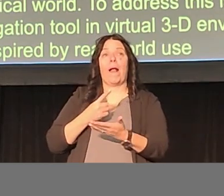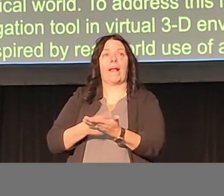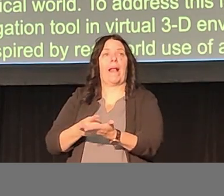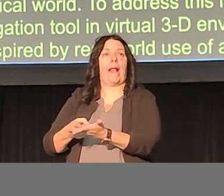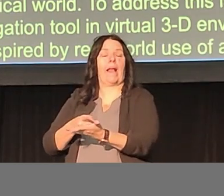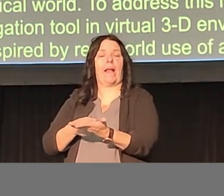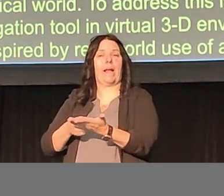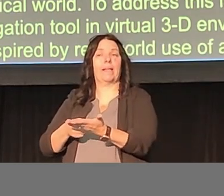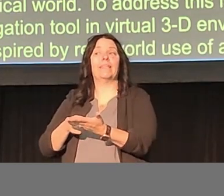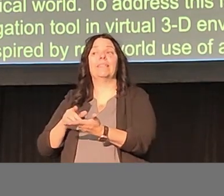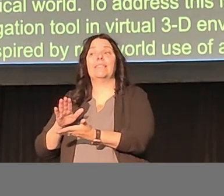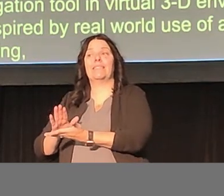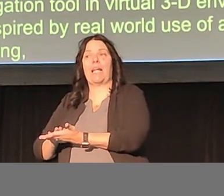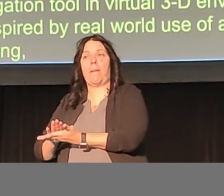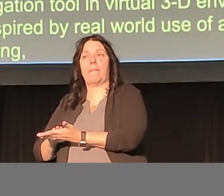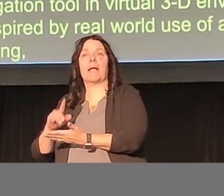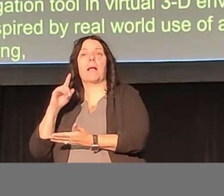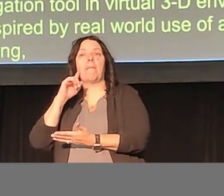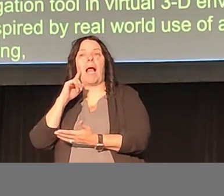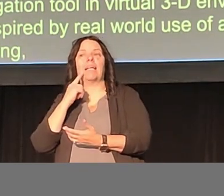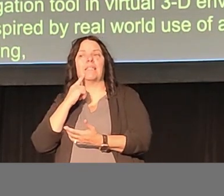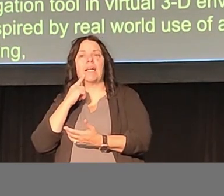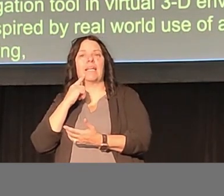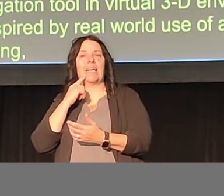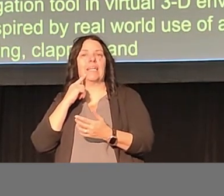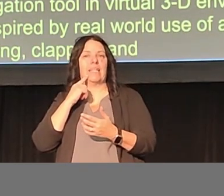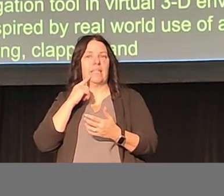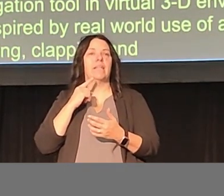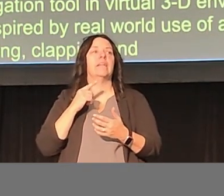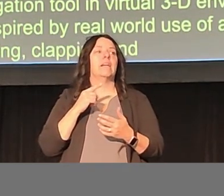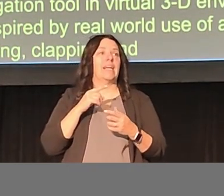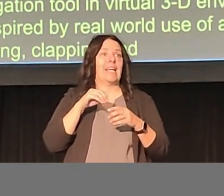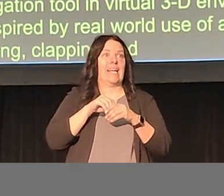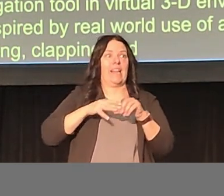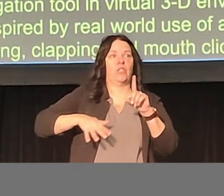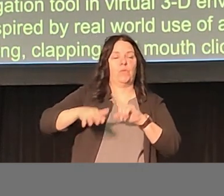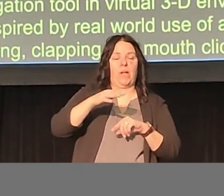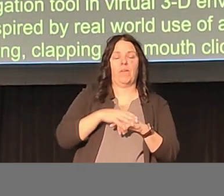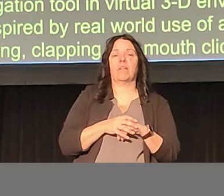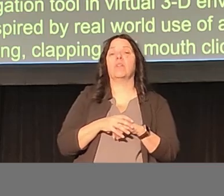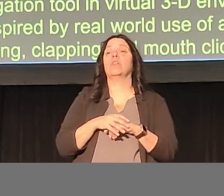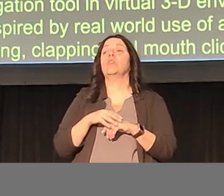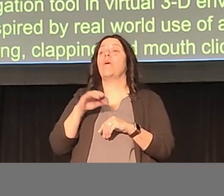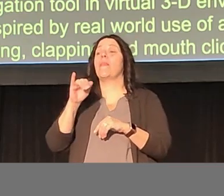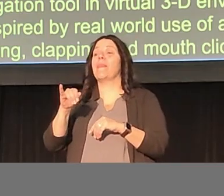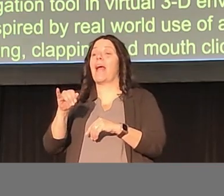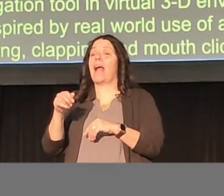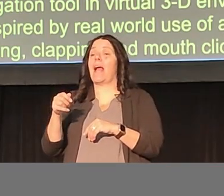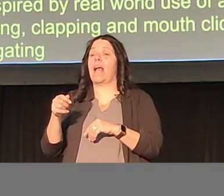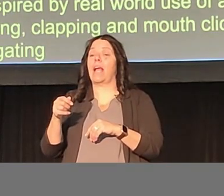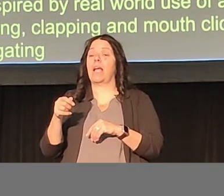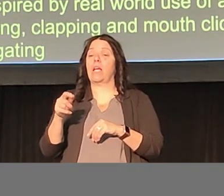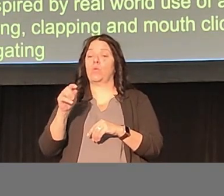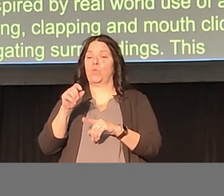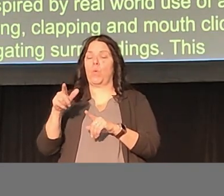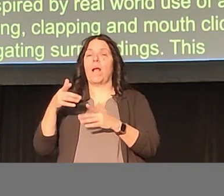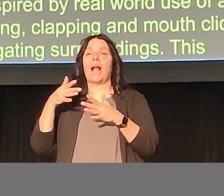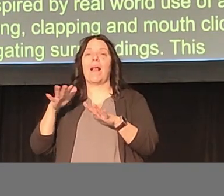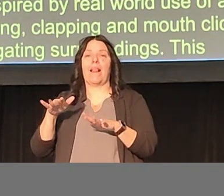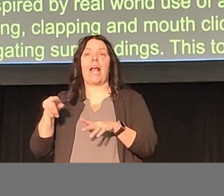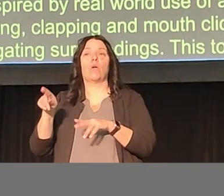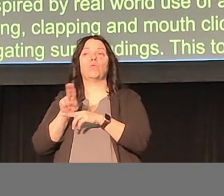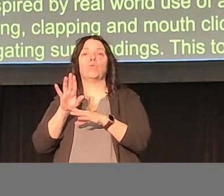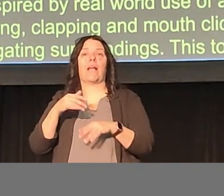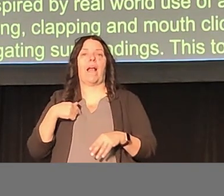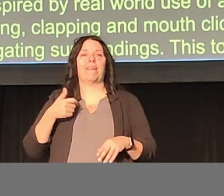mouth clicking when navigating surroundings. So this tool actually allows users to emit a clicking sound and listen to its